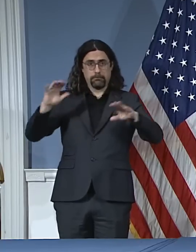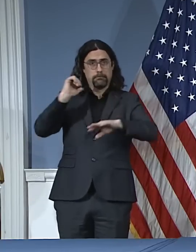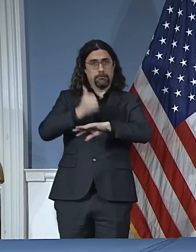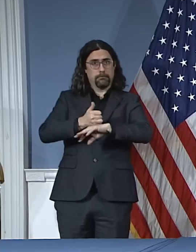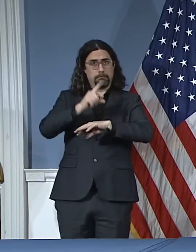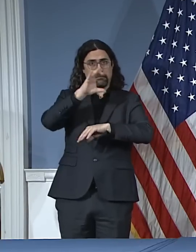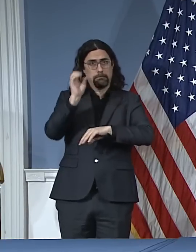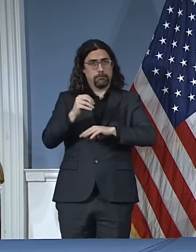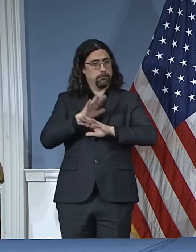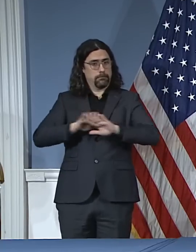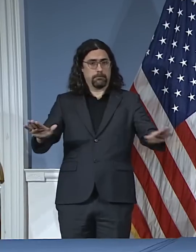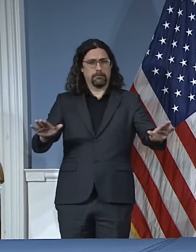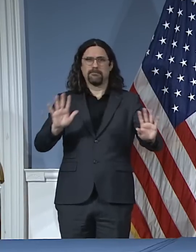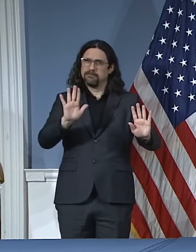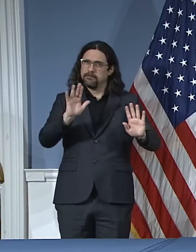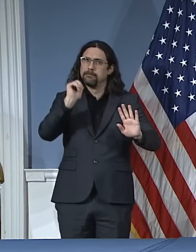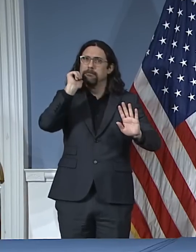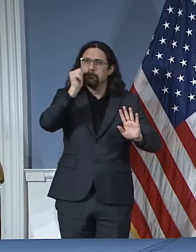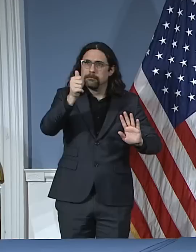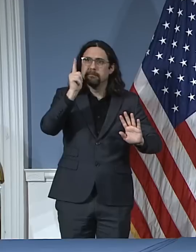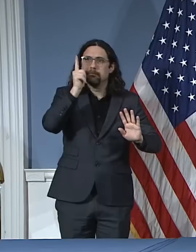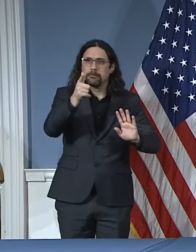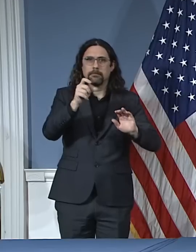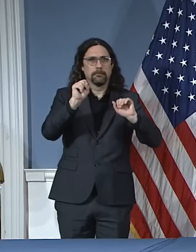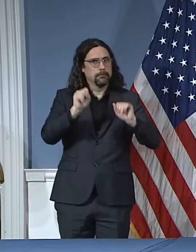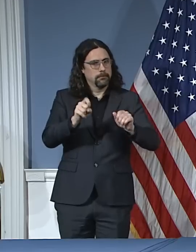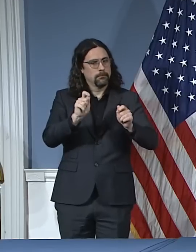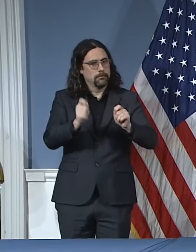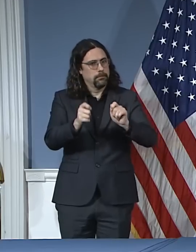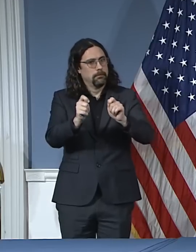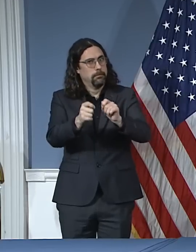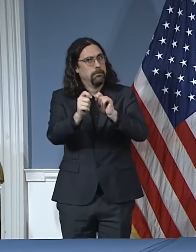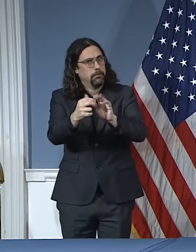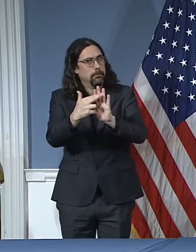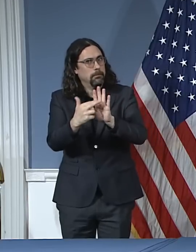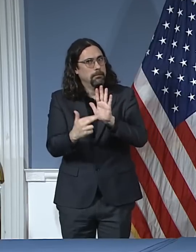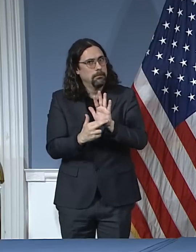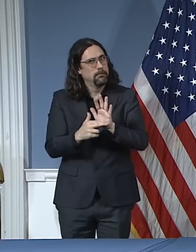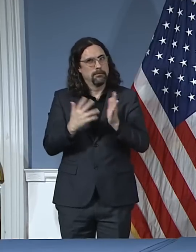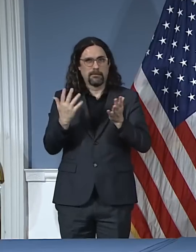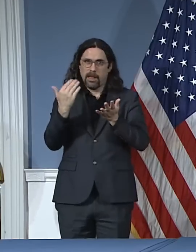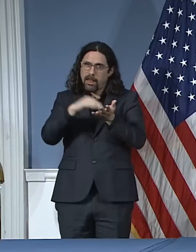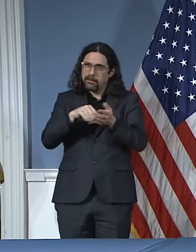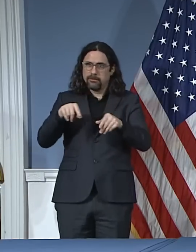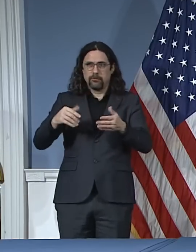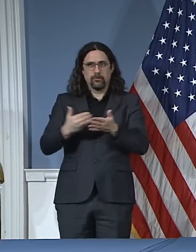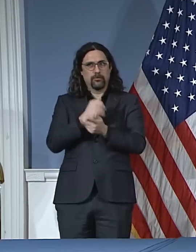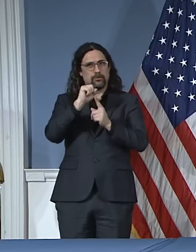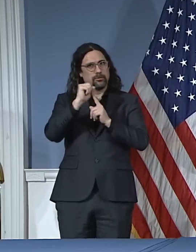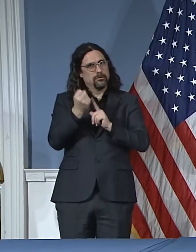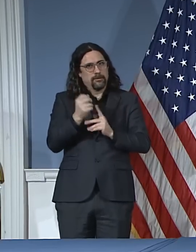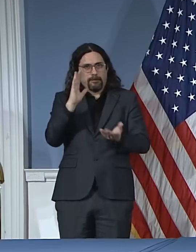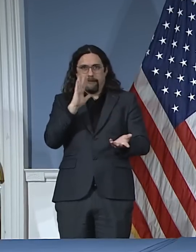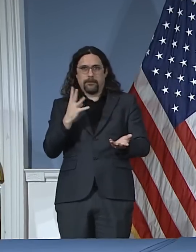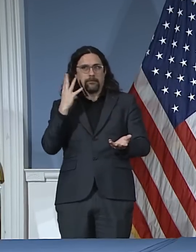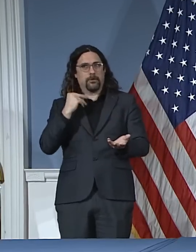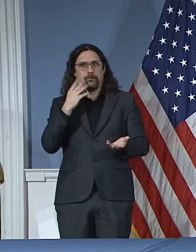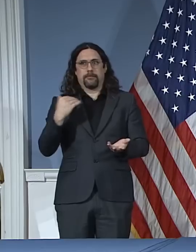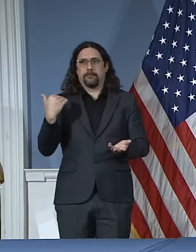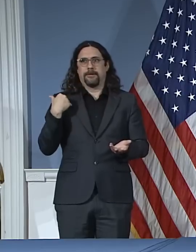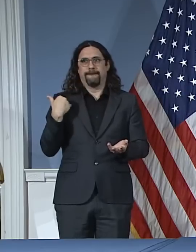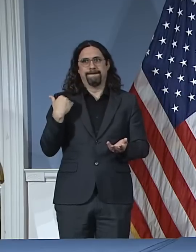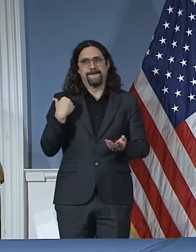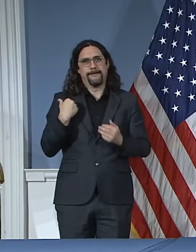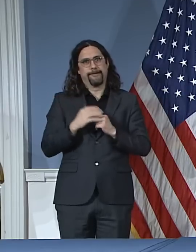try and give you clear and consistent information, but I'm also warning people it can change. If it changes for a reason, and we'll